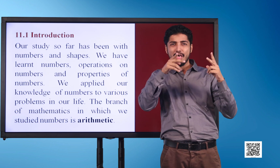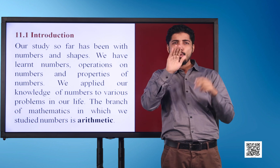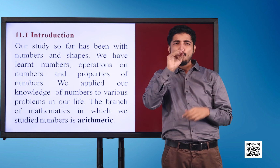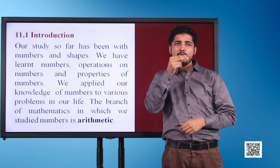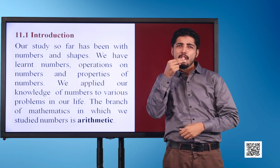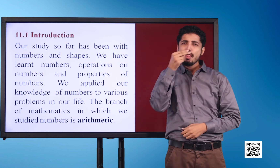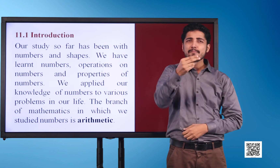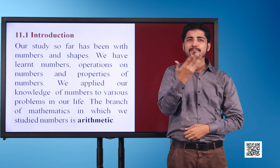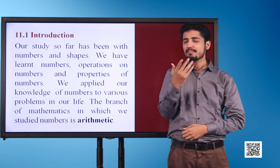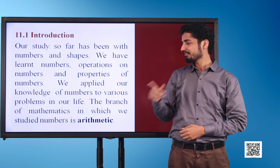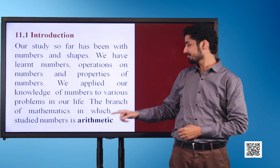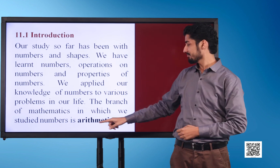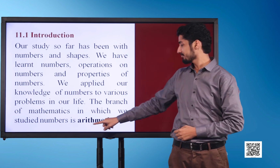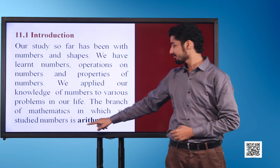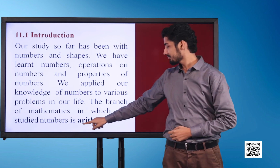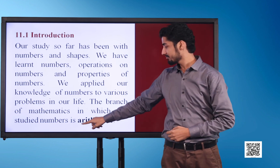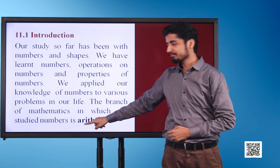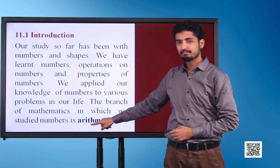numbers is arithmetic.